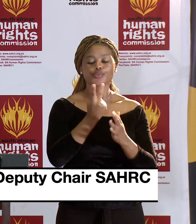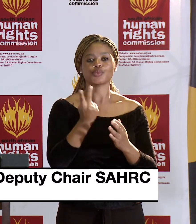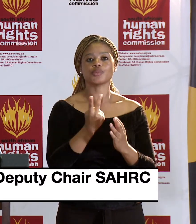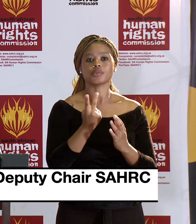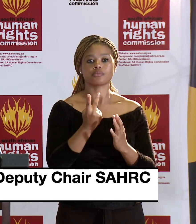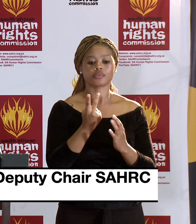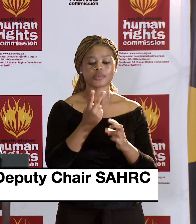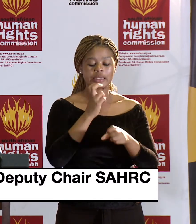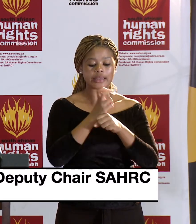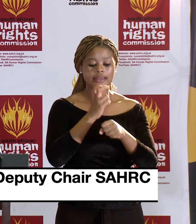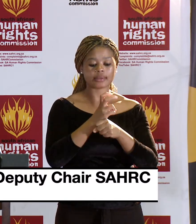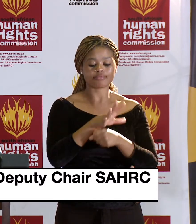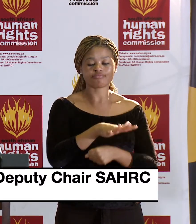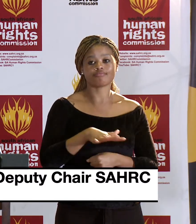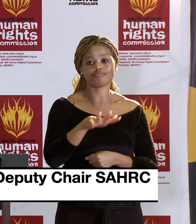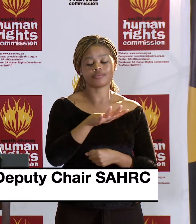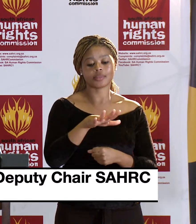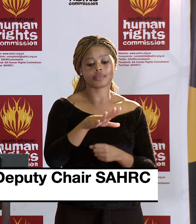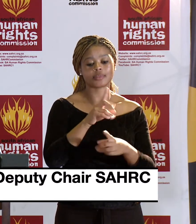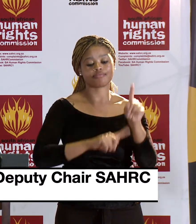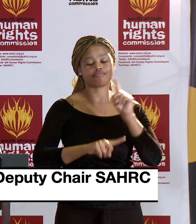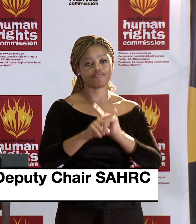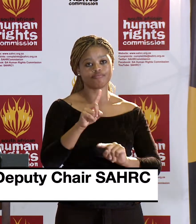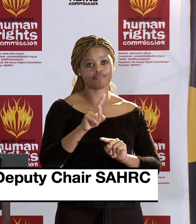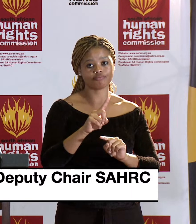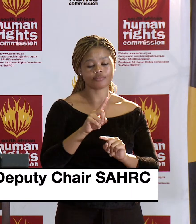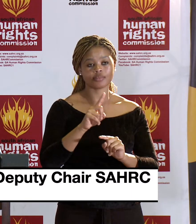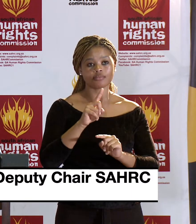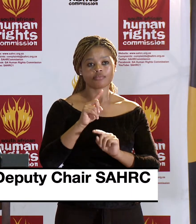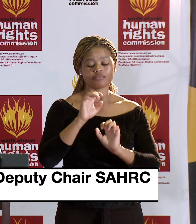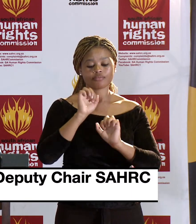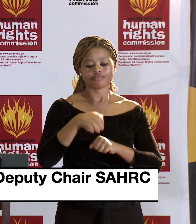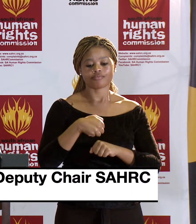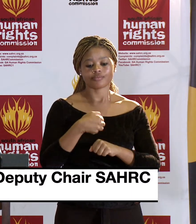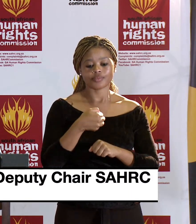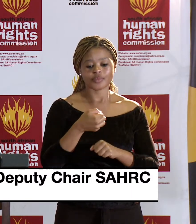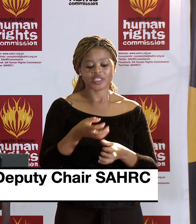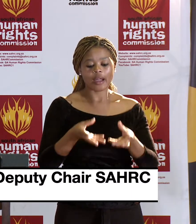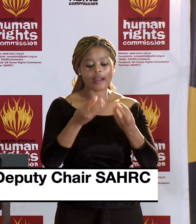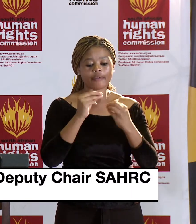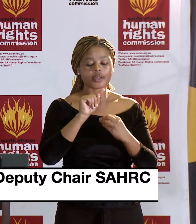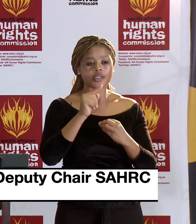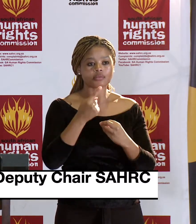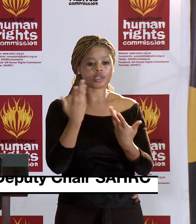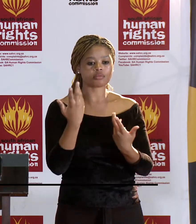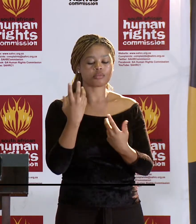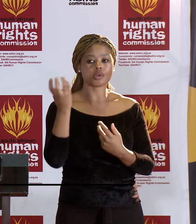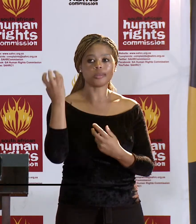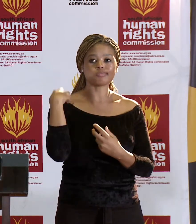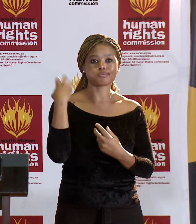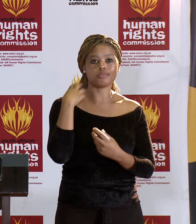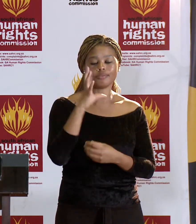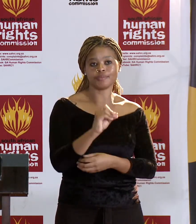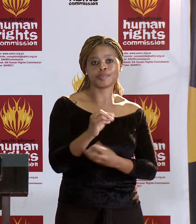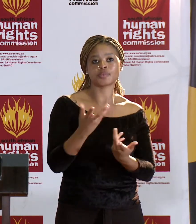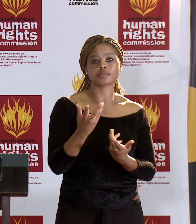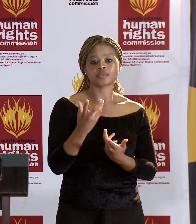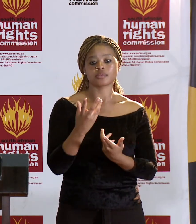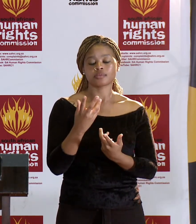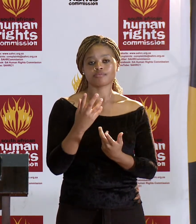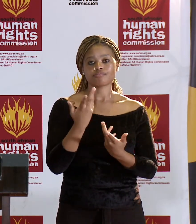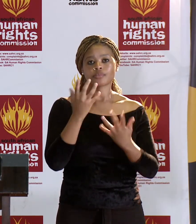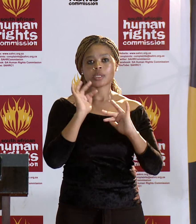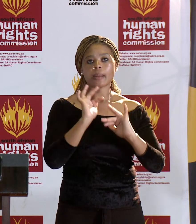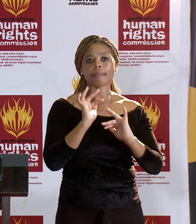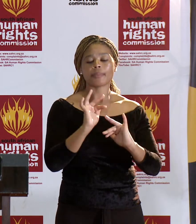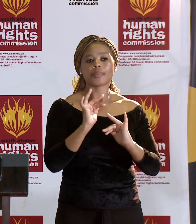a bit of a difficult thing sometimes. You also find bad things. You find bullying. You find